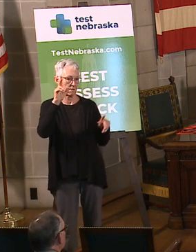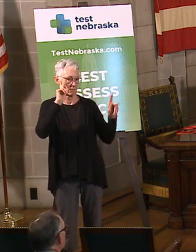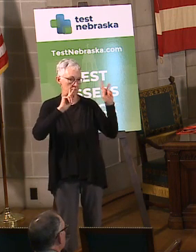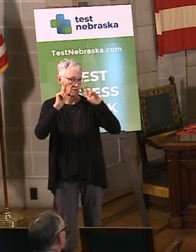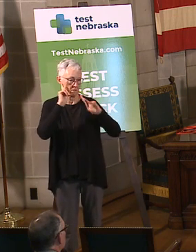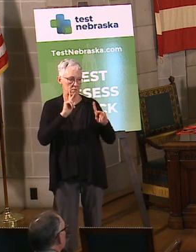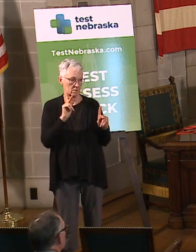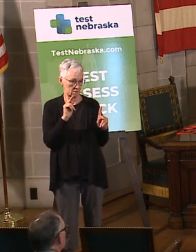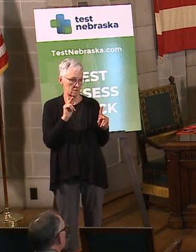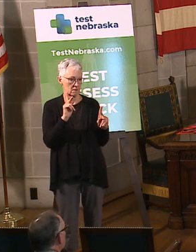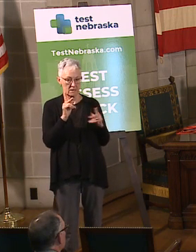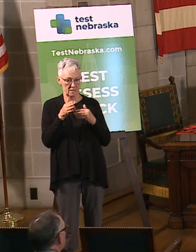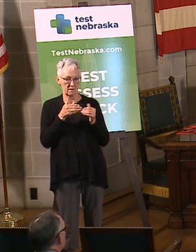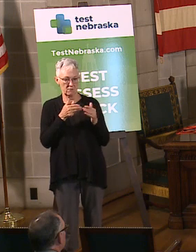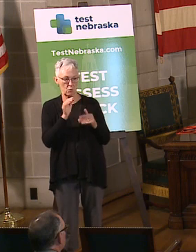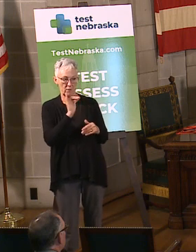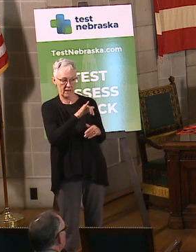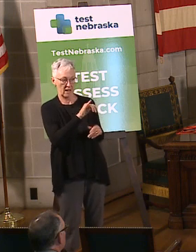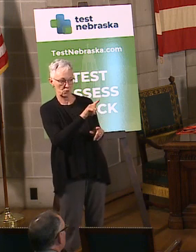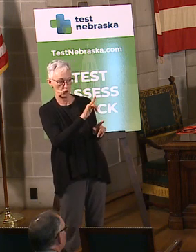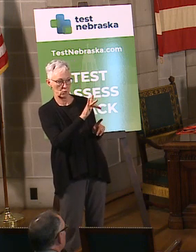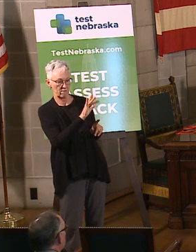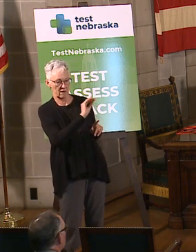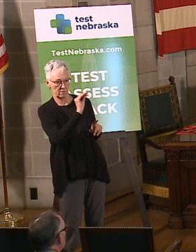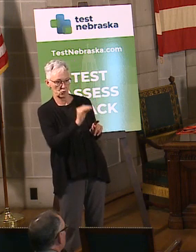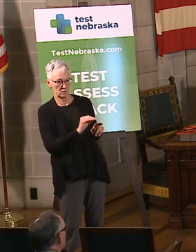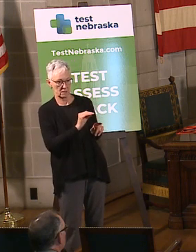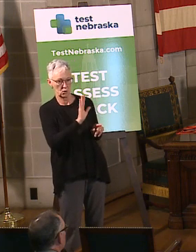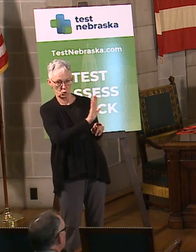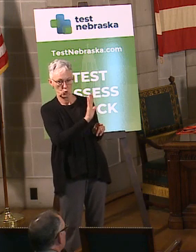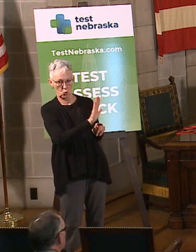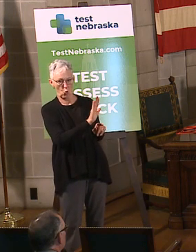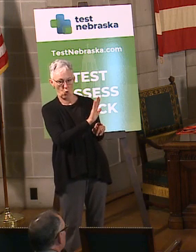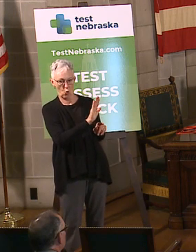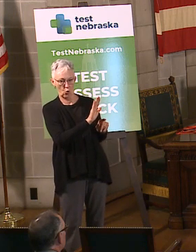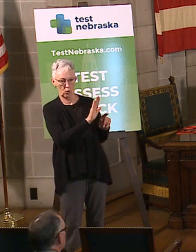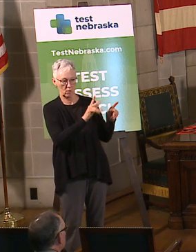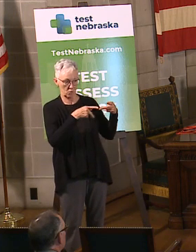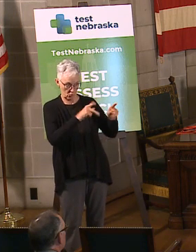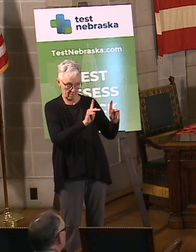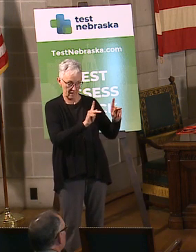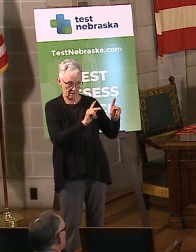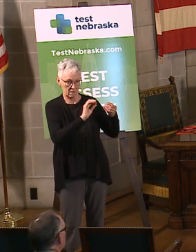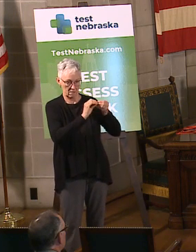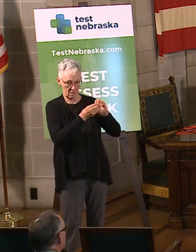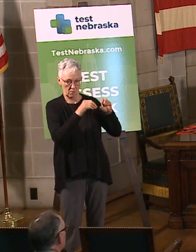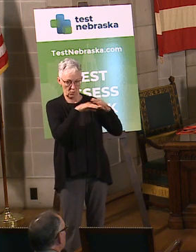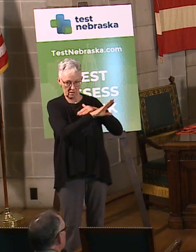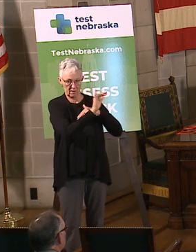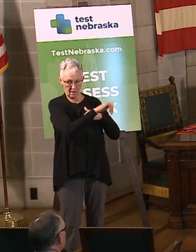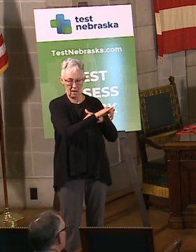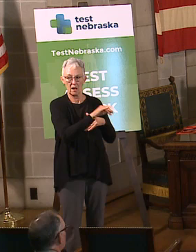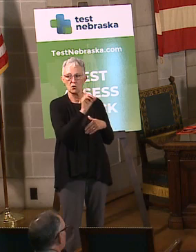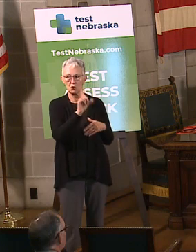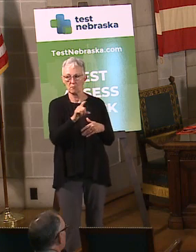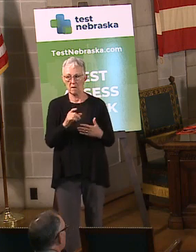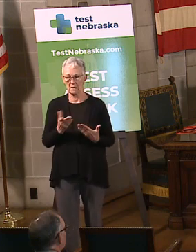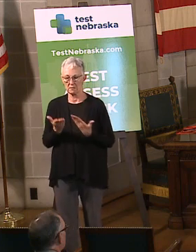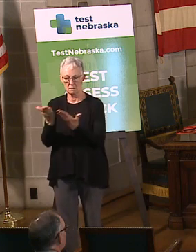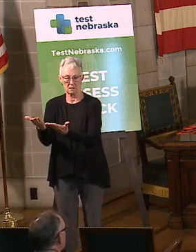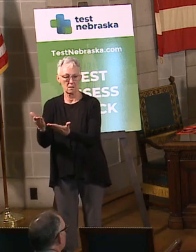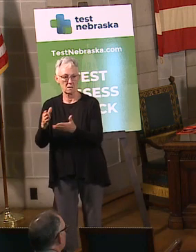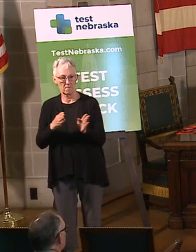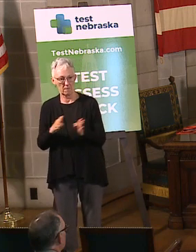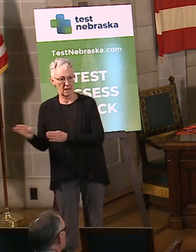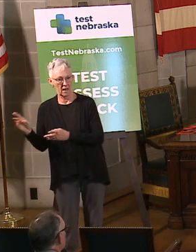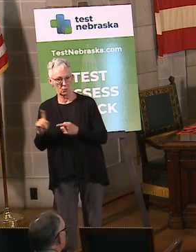on your occupancy rating, you have to submit a plan to your local public health department. With the exception of being counties that